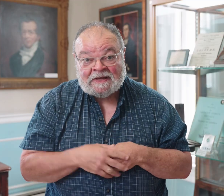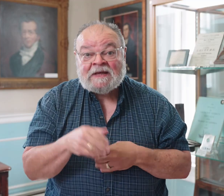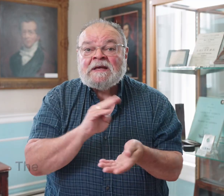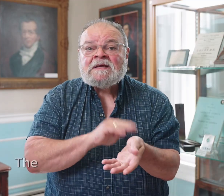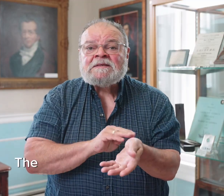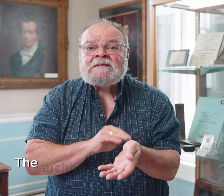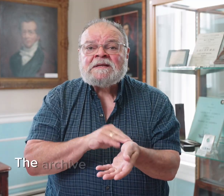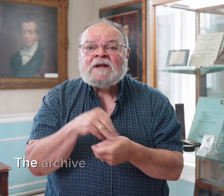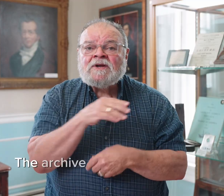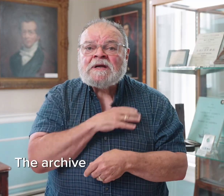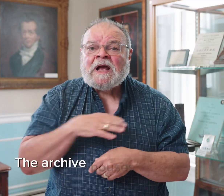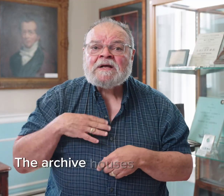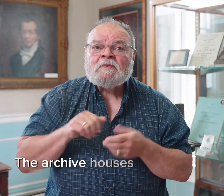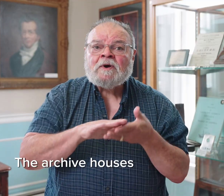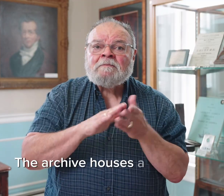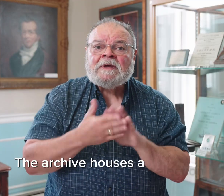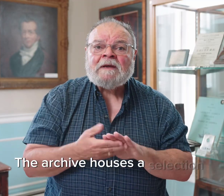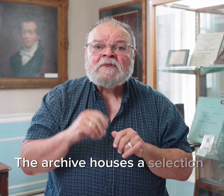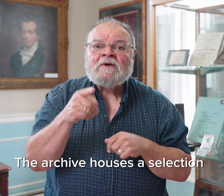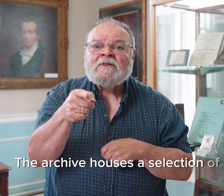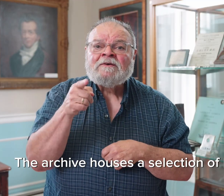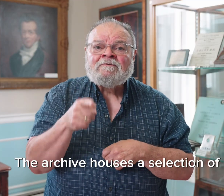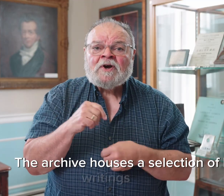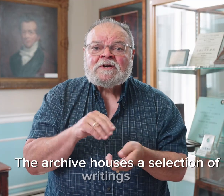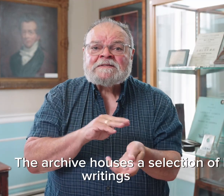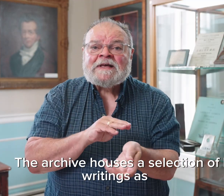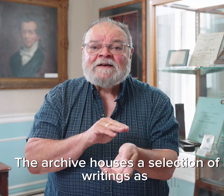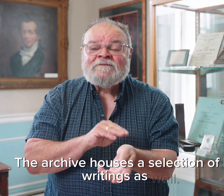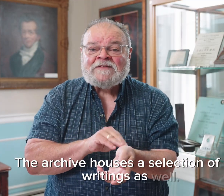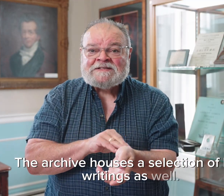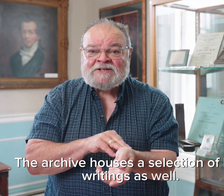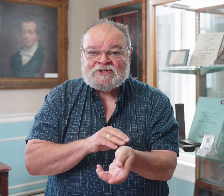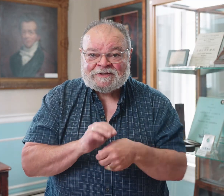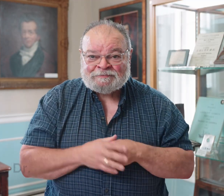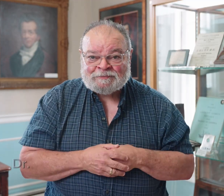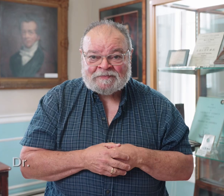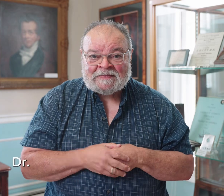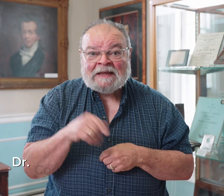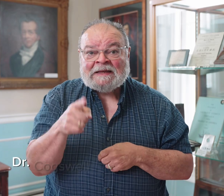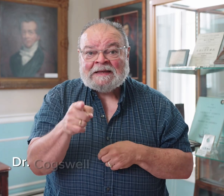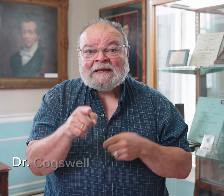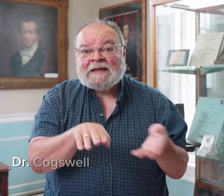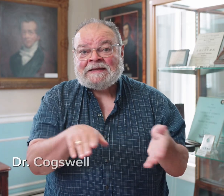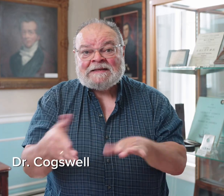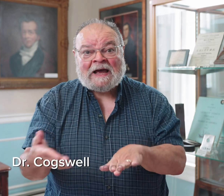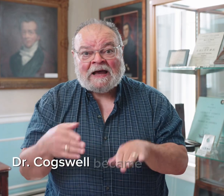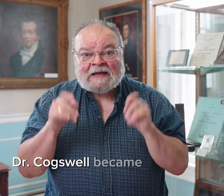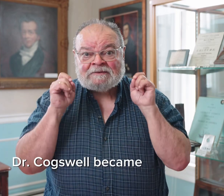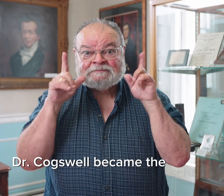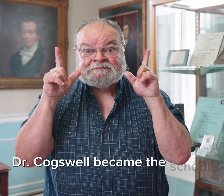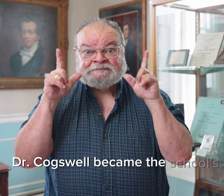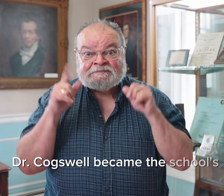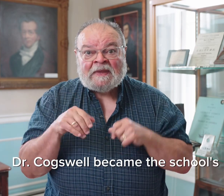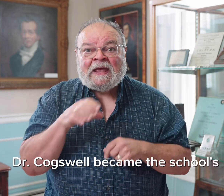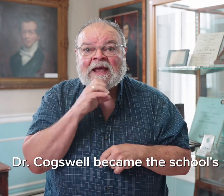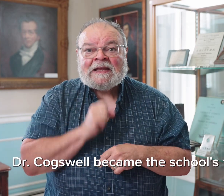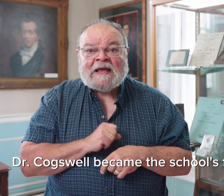The archive houses a selection of her writings as well. Dr. Cogswell became the school's first